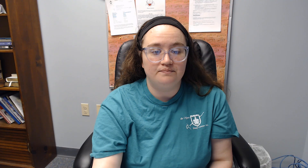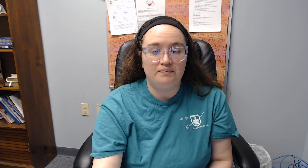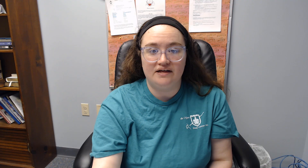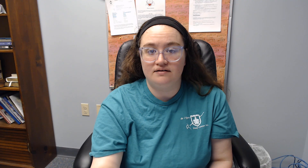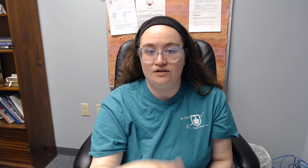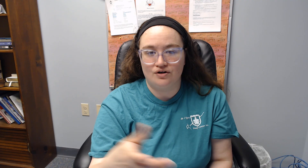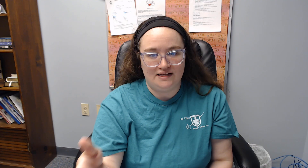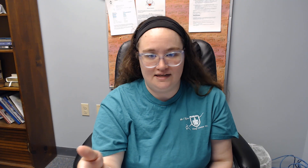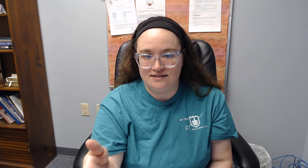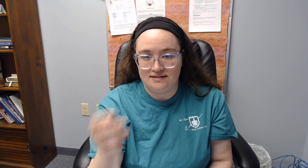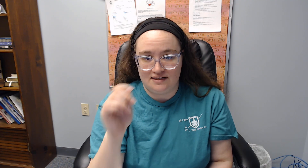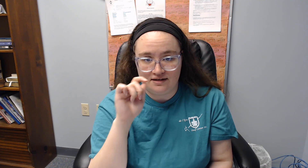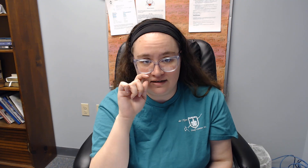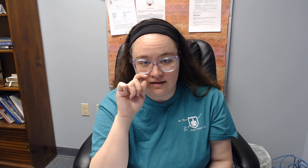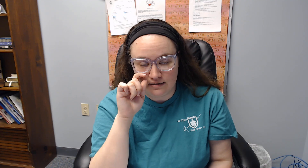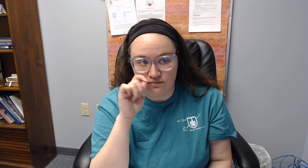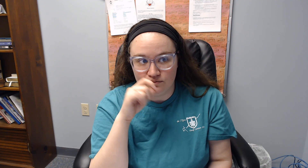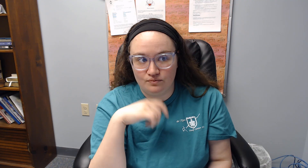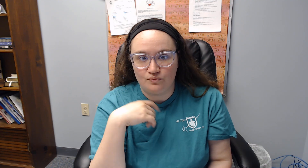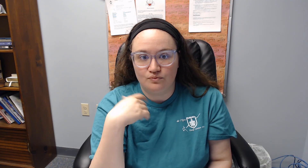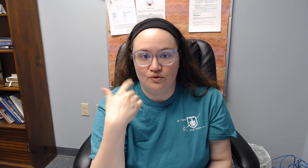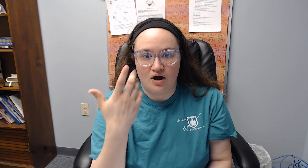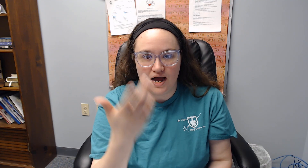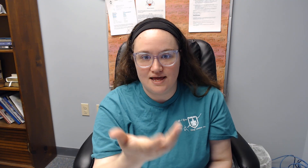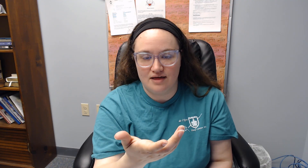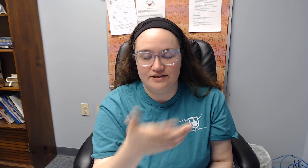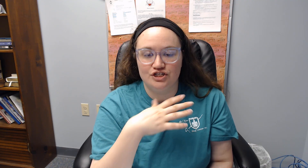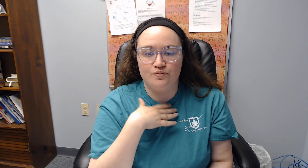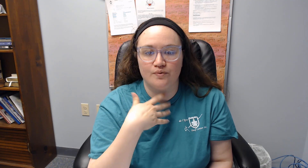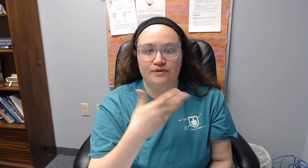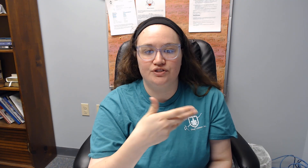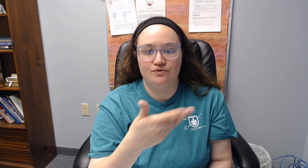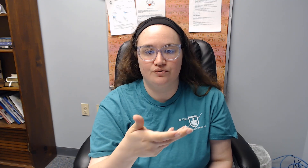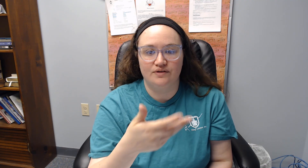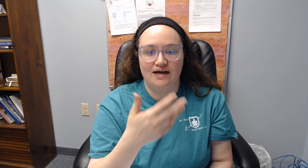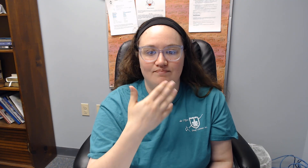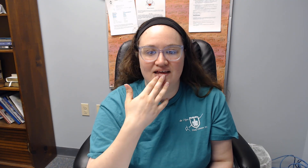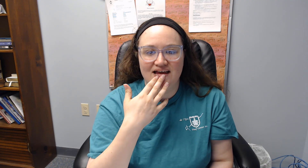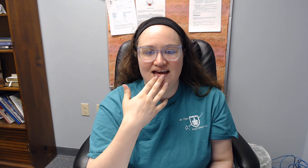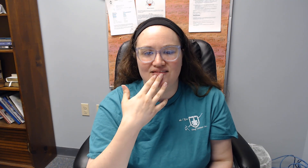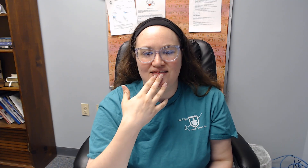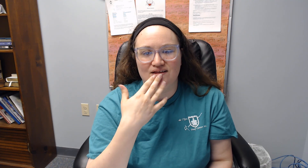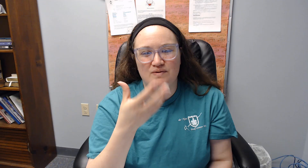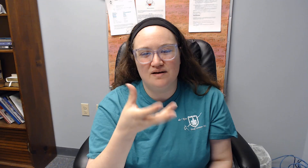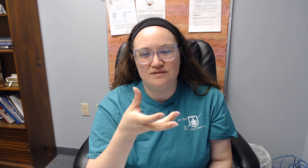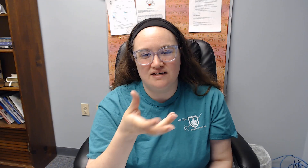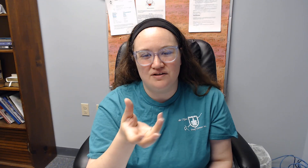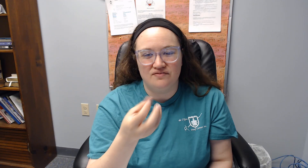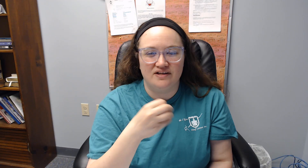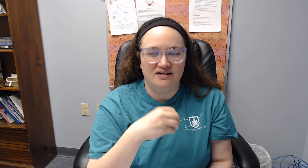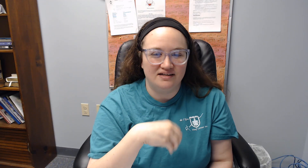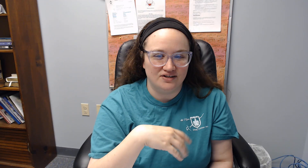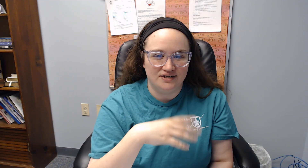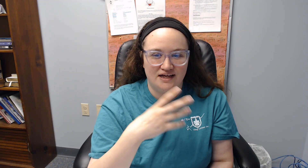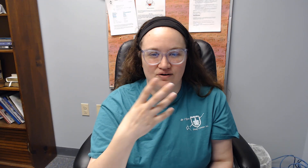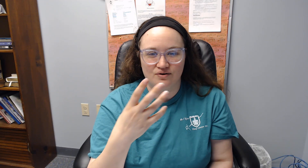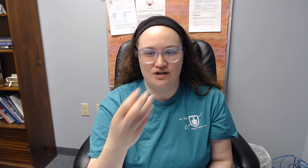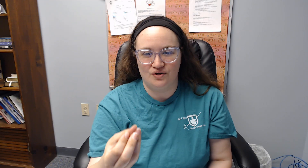But your ENT or audiologist will put you through that. And then they'll be able to tell you if a hearing aid or a